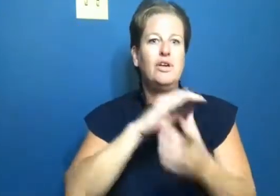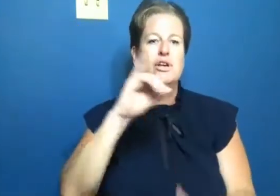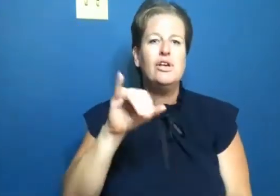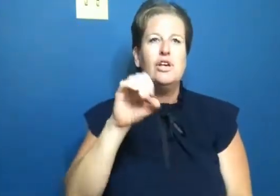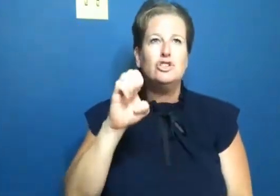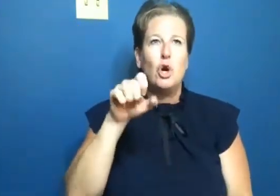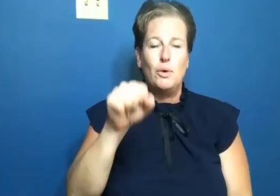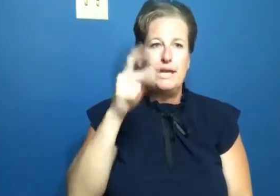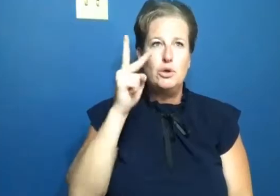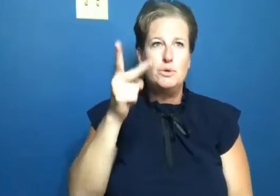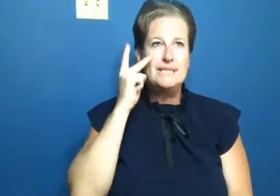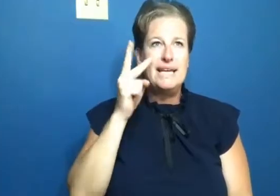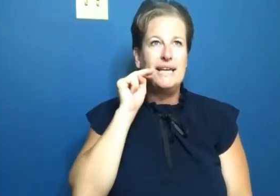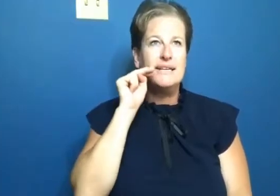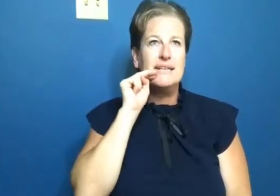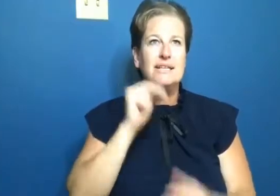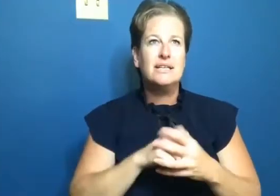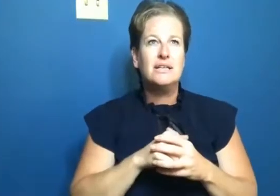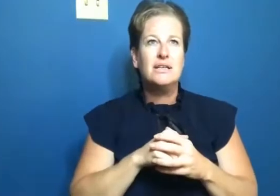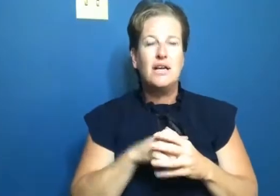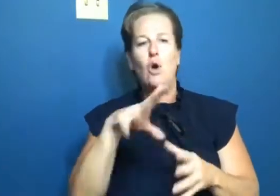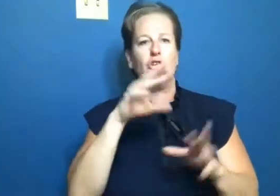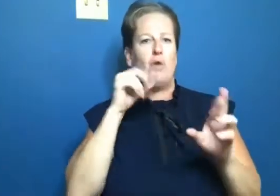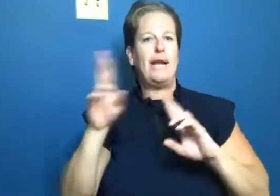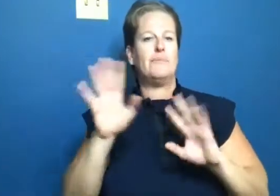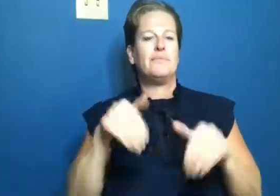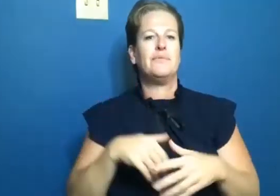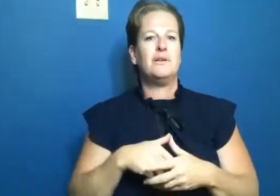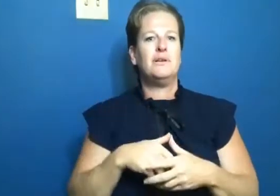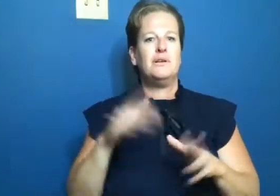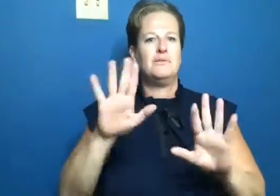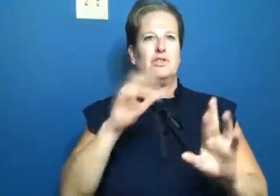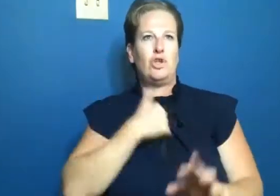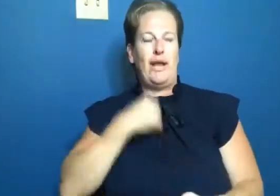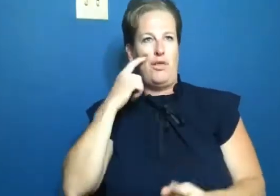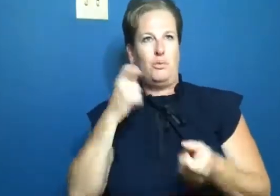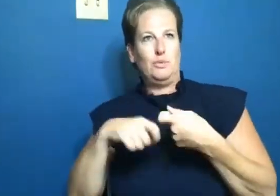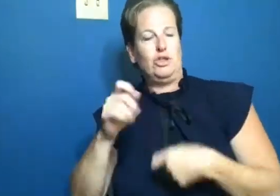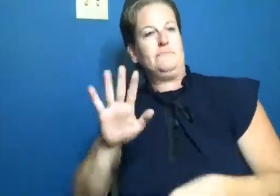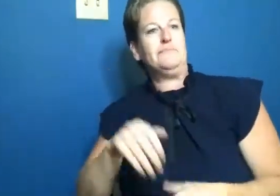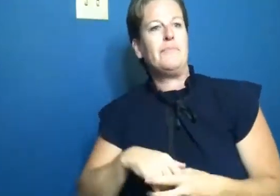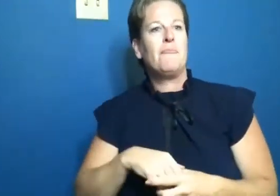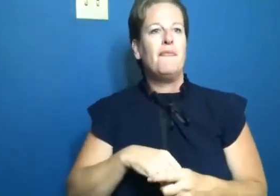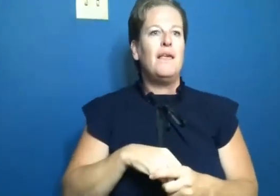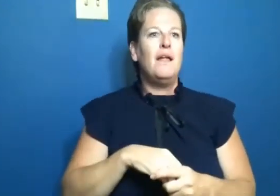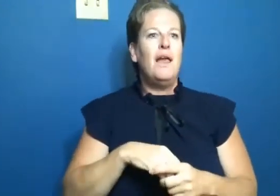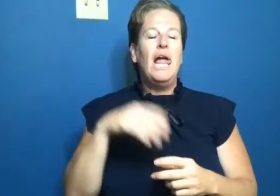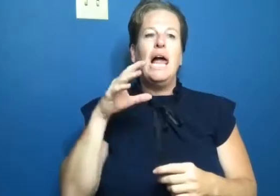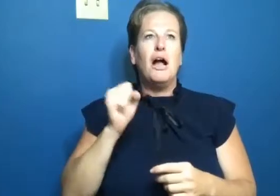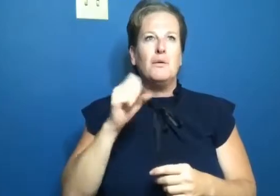and self-centeredness and self-pity and that resentment